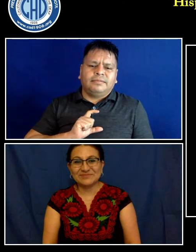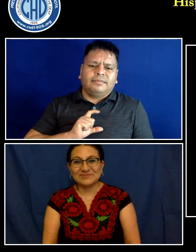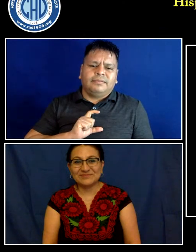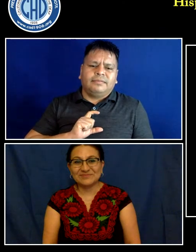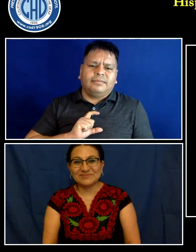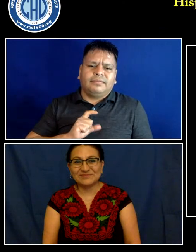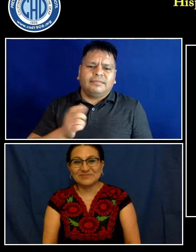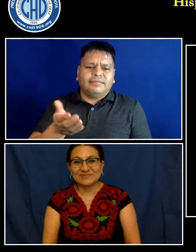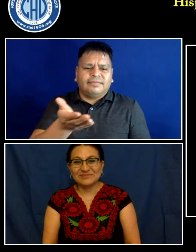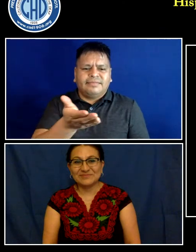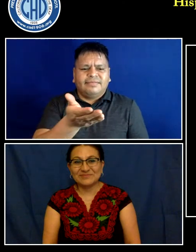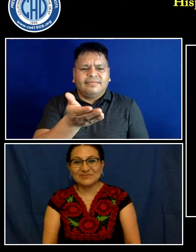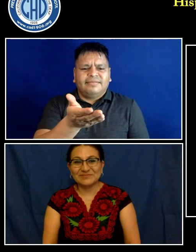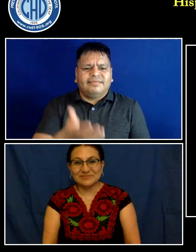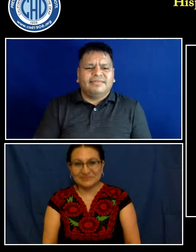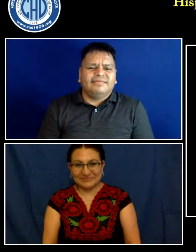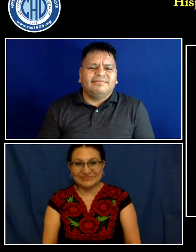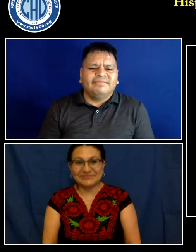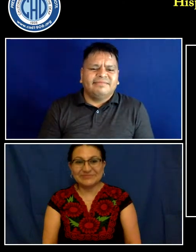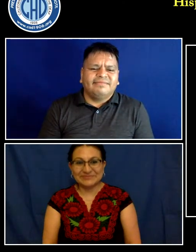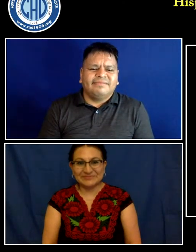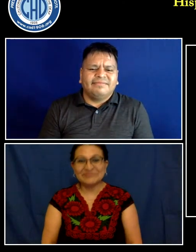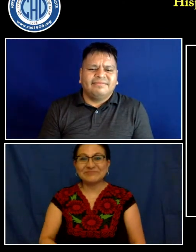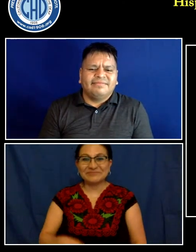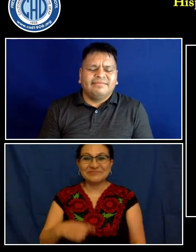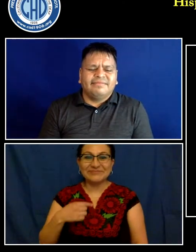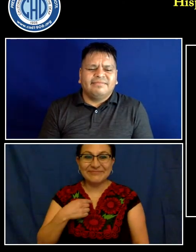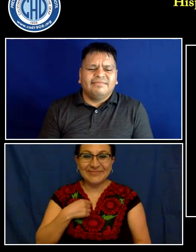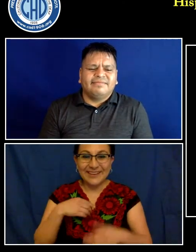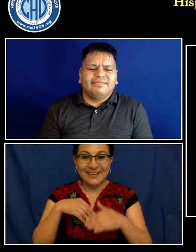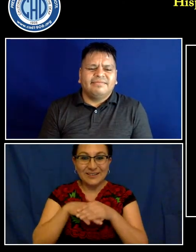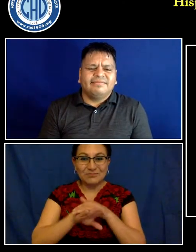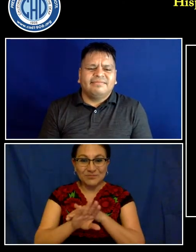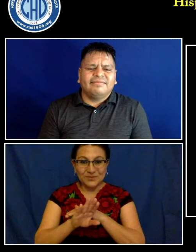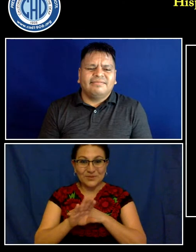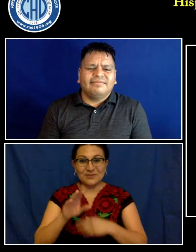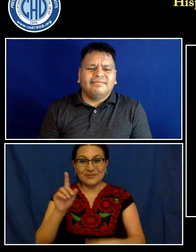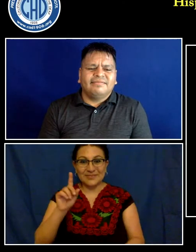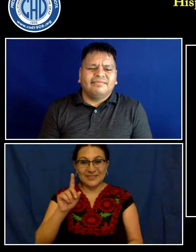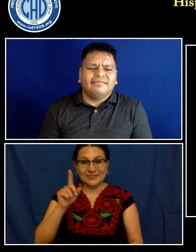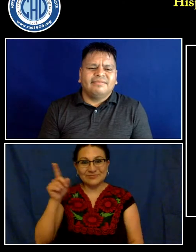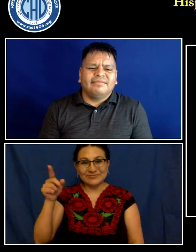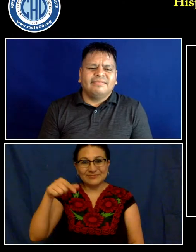I do identify as a Chicano. And Maria?